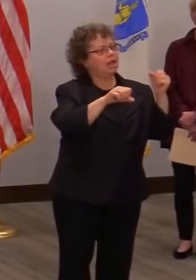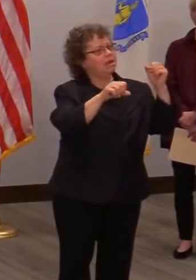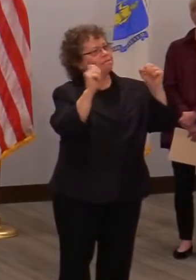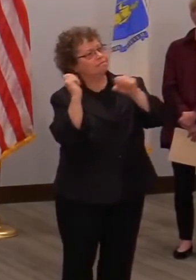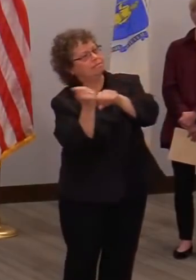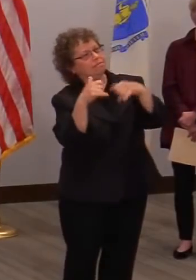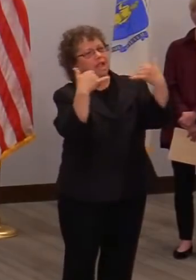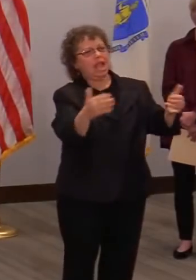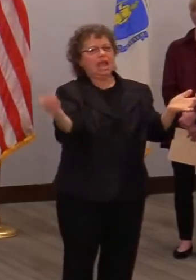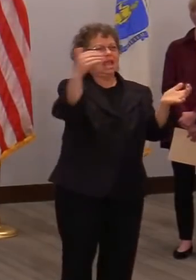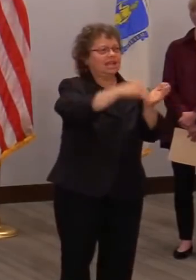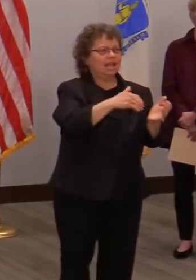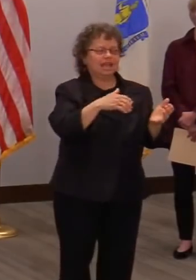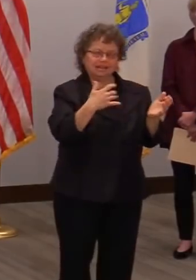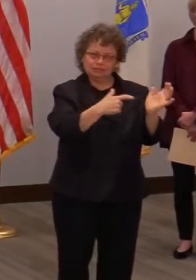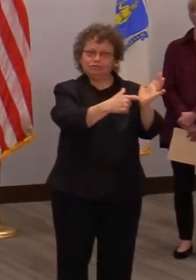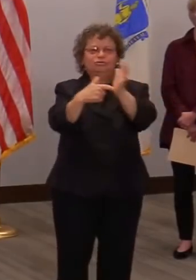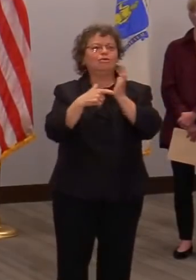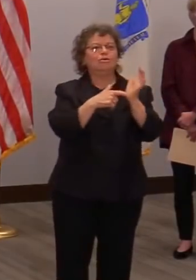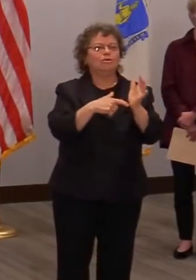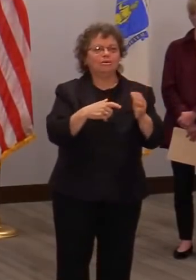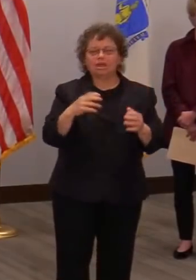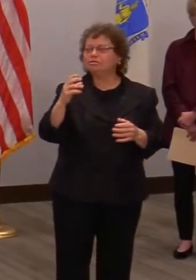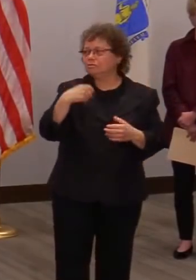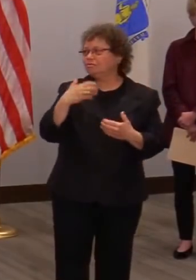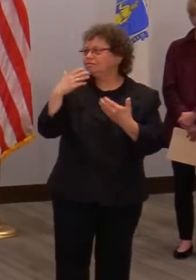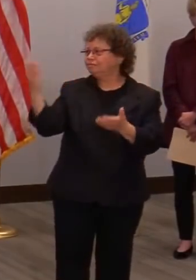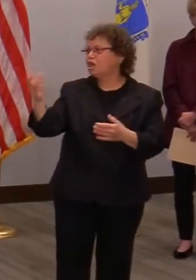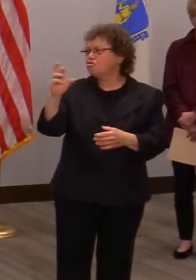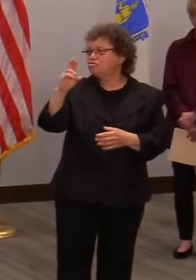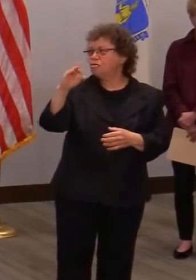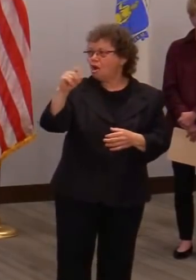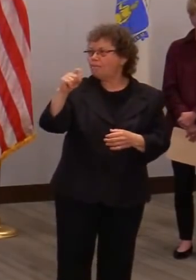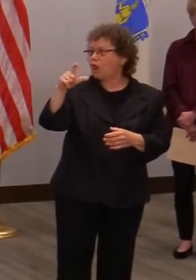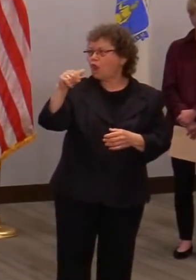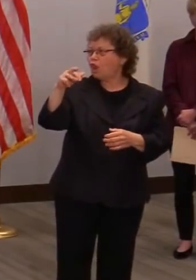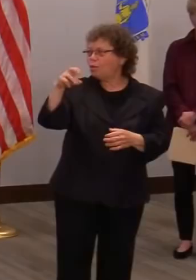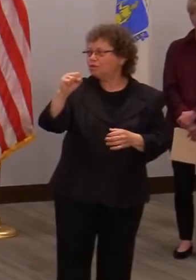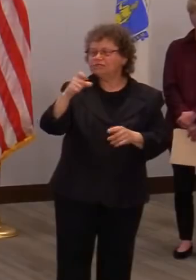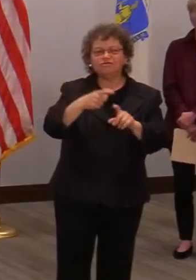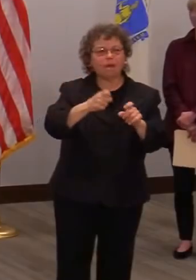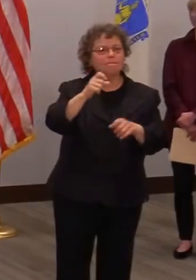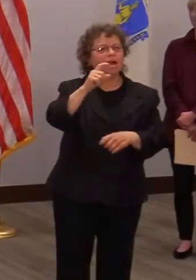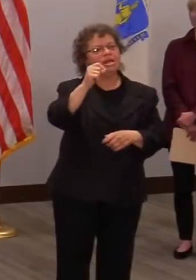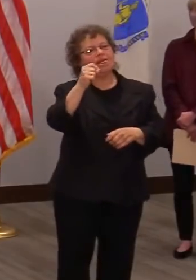my friend and partner, Robert Lewis of the base. And thanks again for having me today.